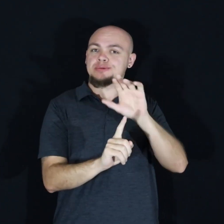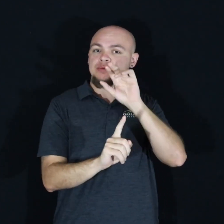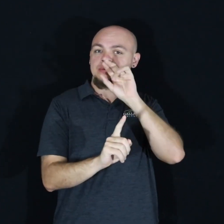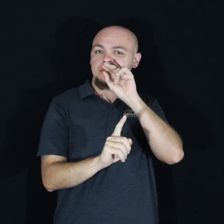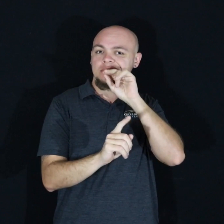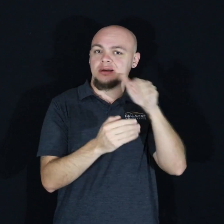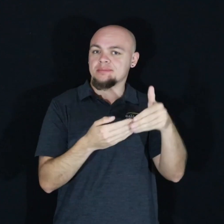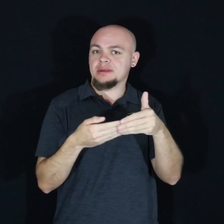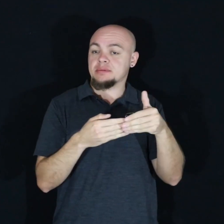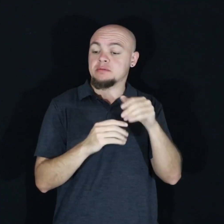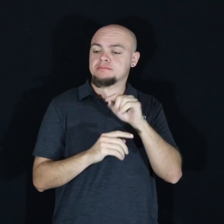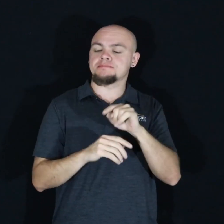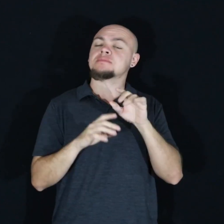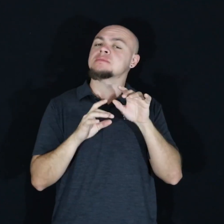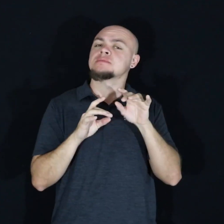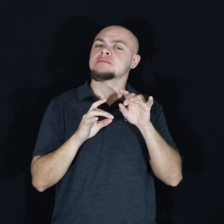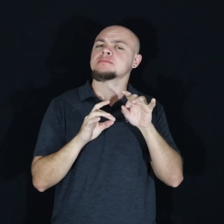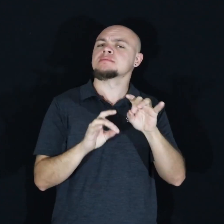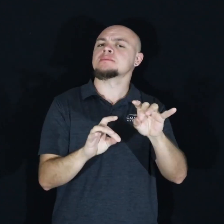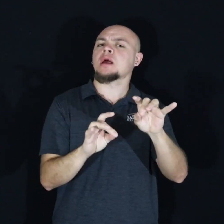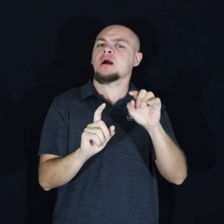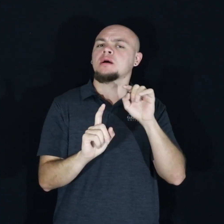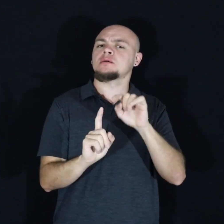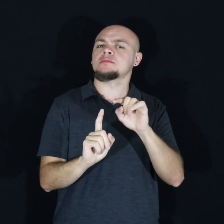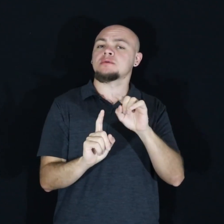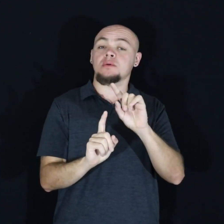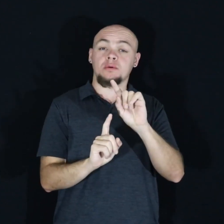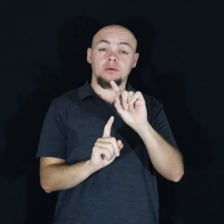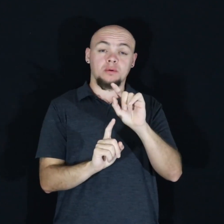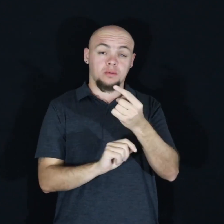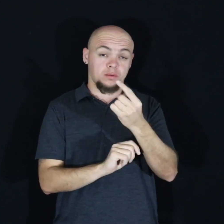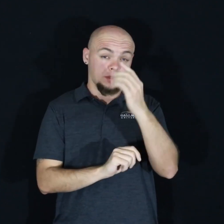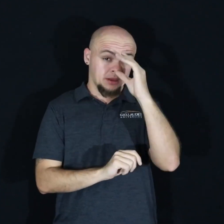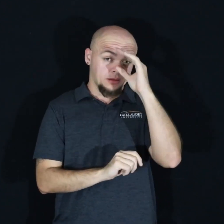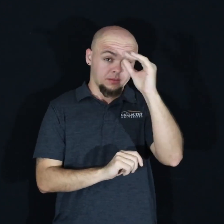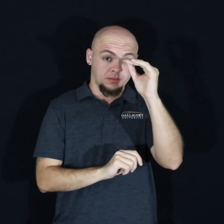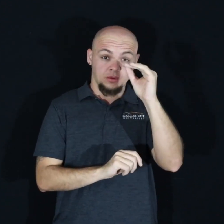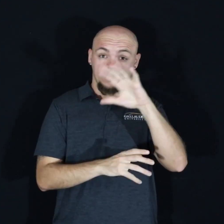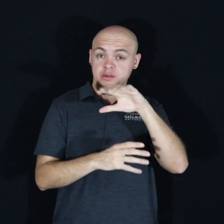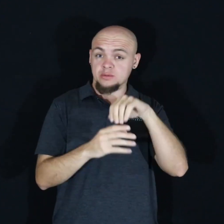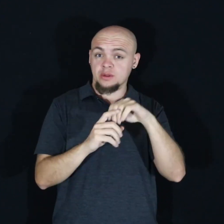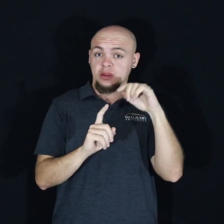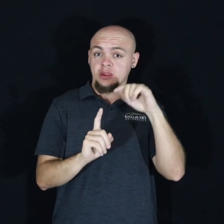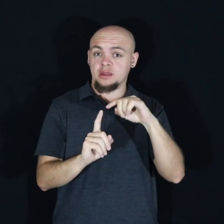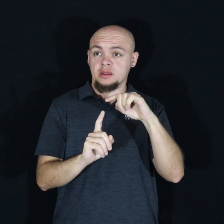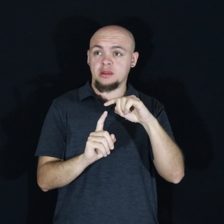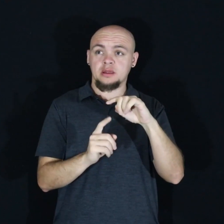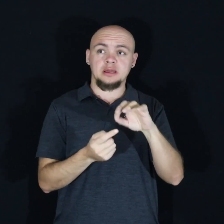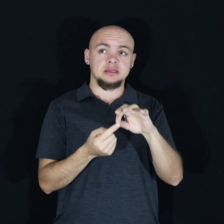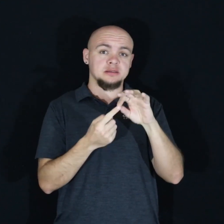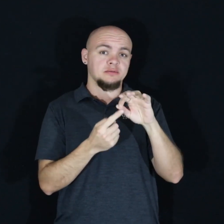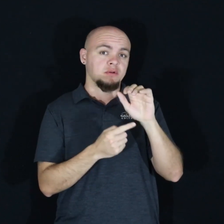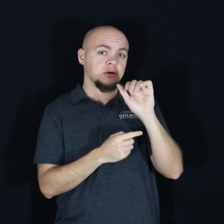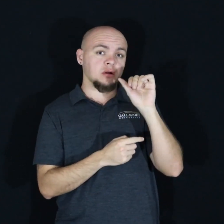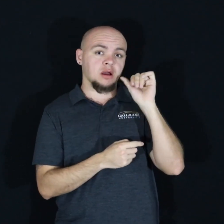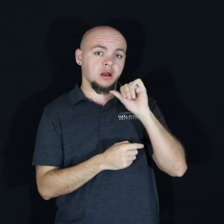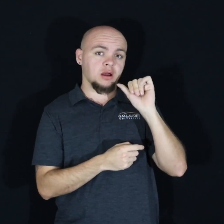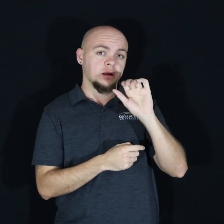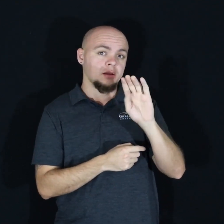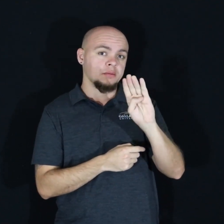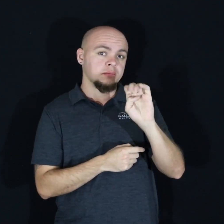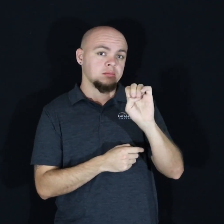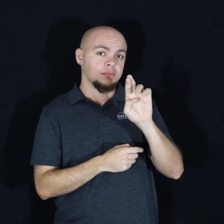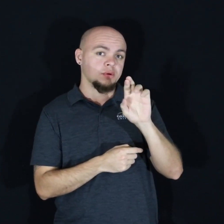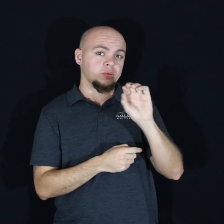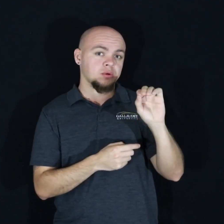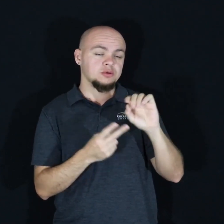Is he picking up on the fact that there are only boys in the universe except for Aunt Beru? And of course, this